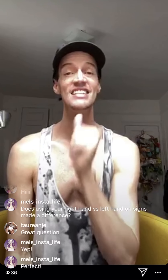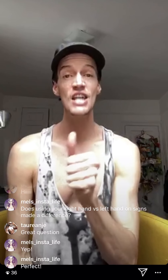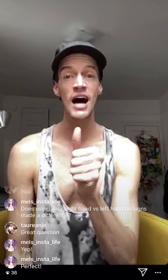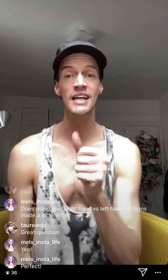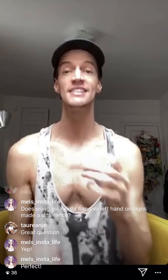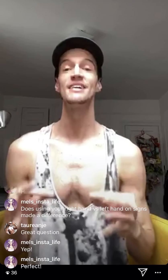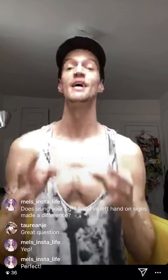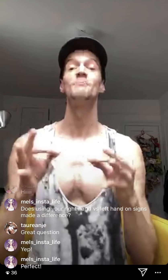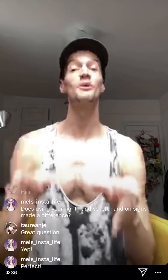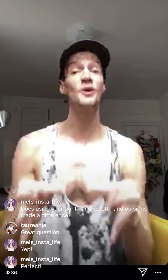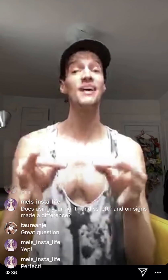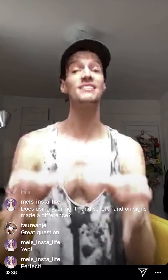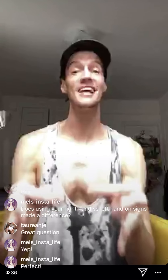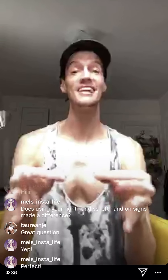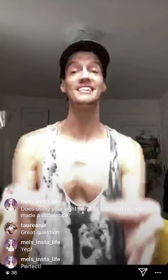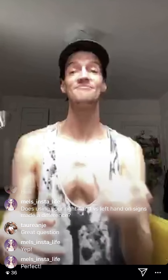not procrastinate.